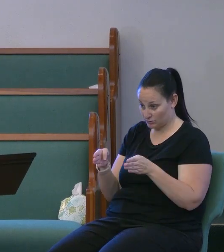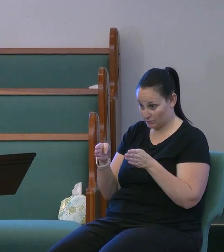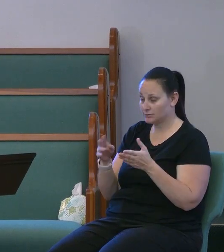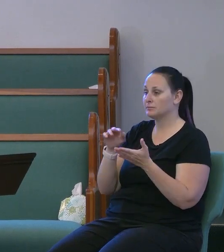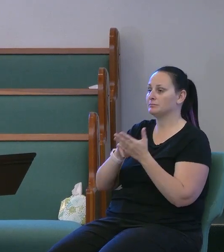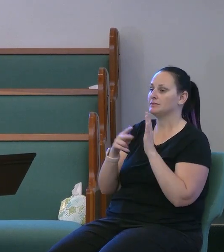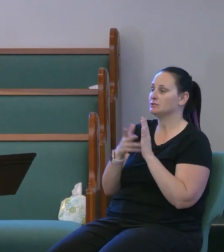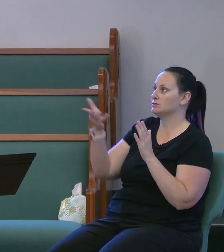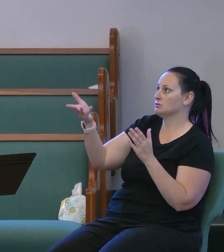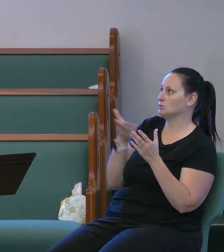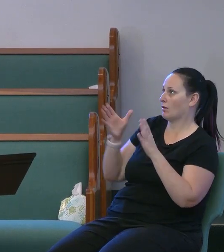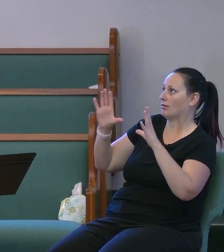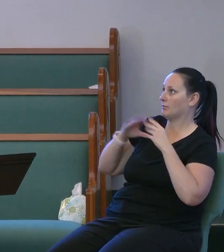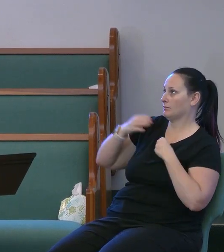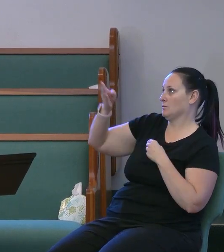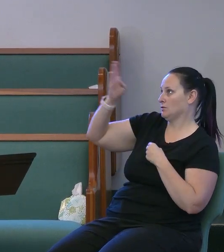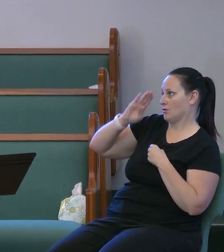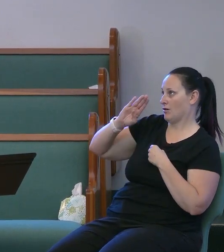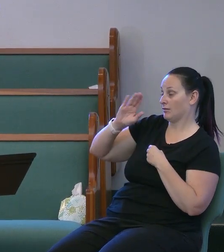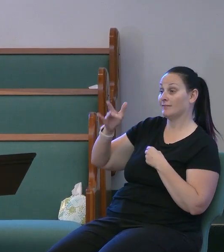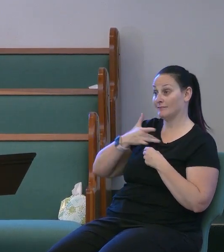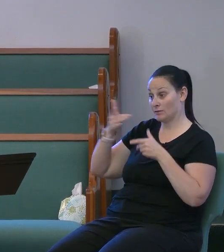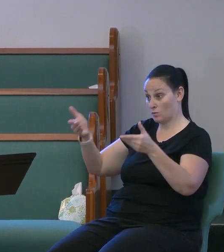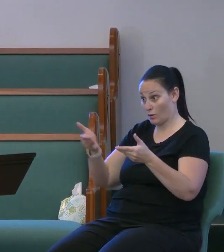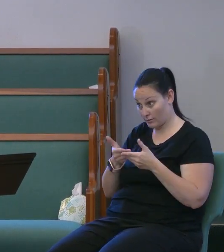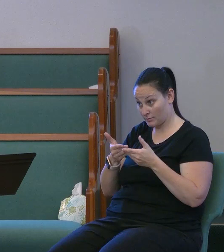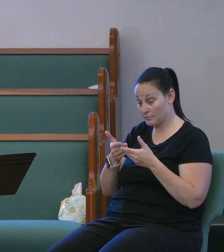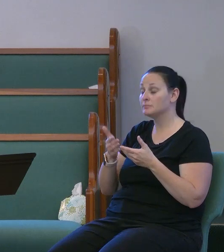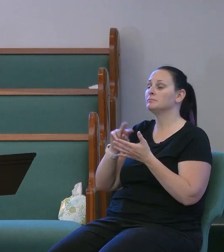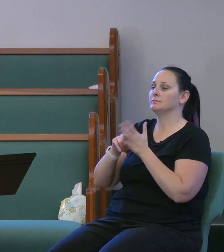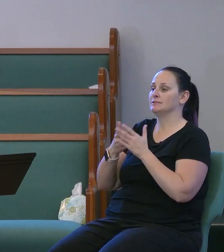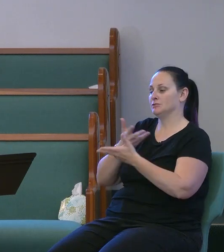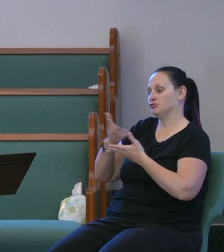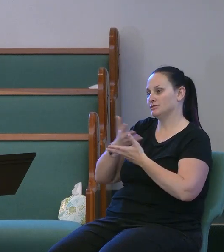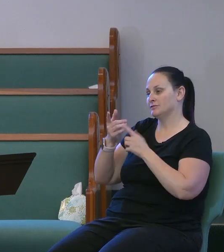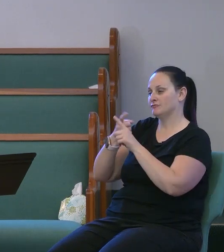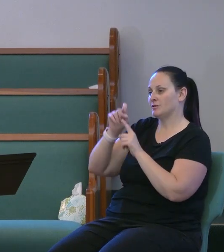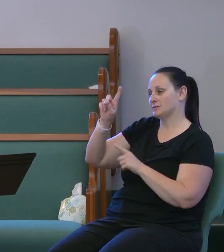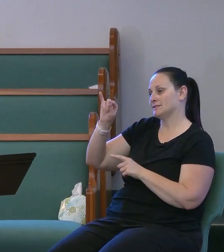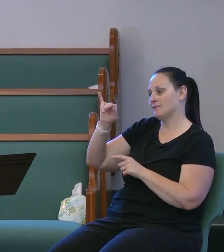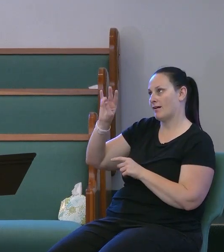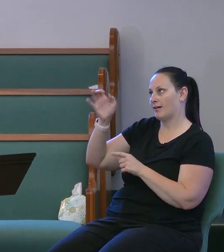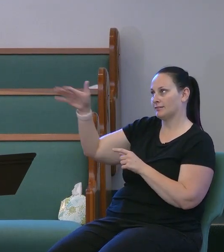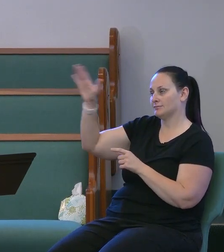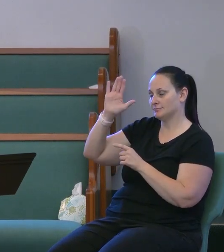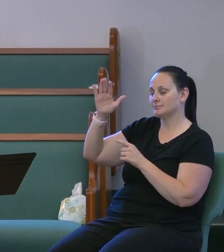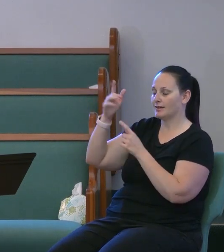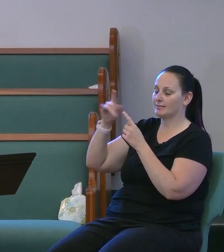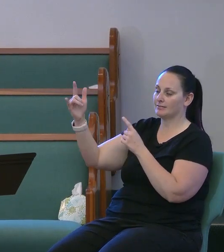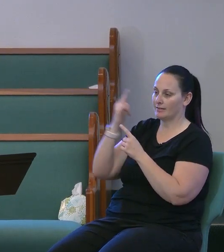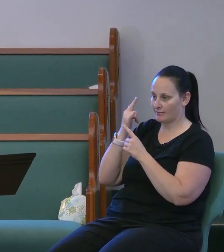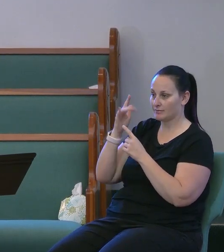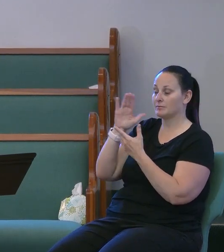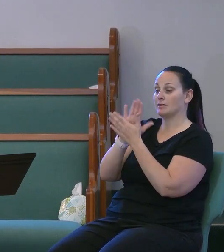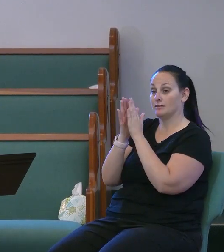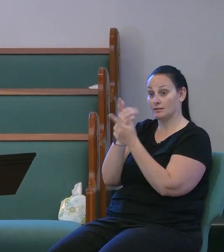welcome God, to feel that welcomed is to be treated by the divine and loved for. May it be so with you